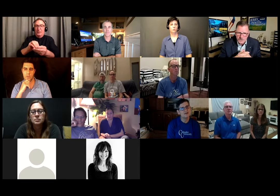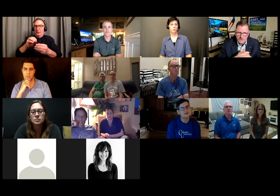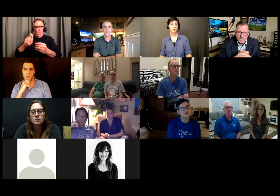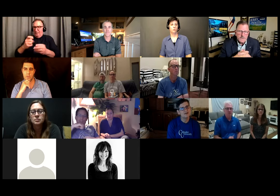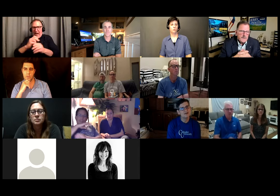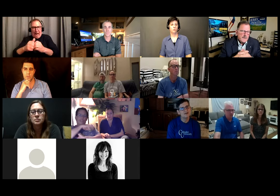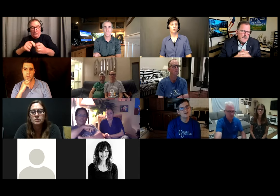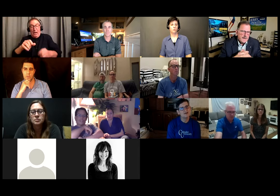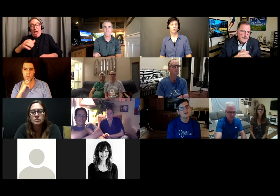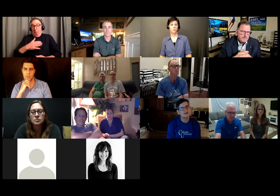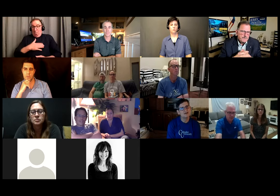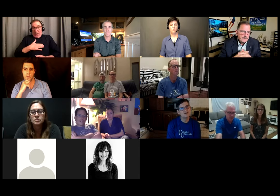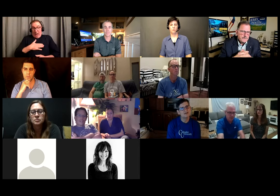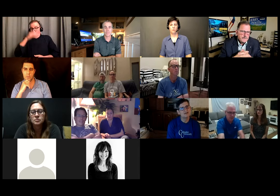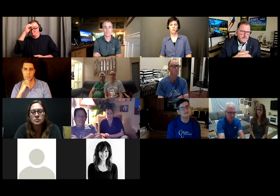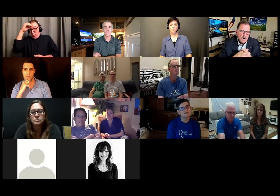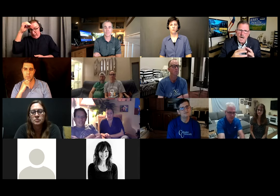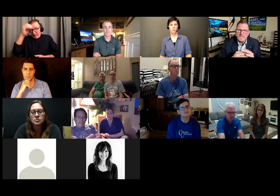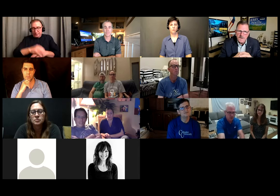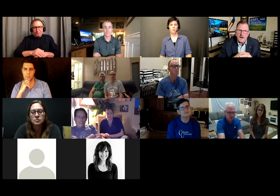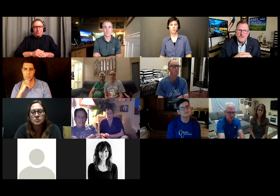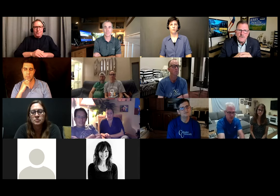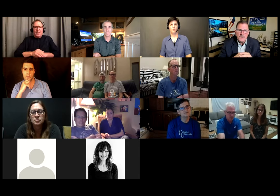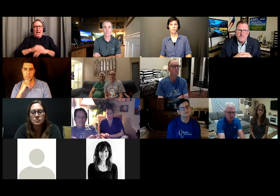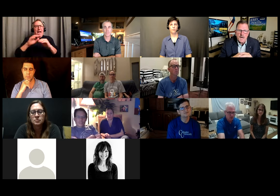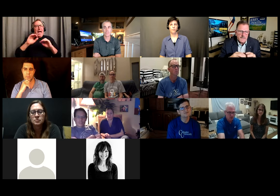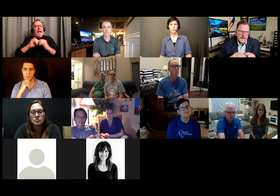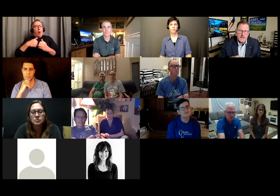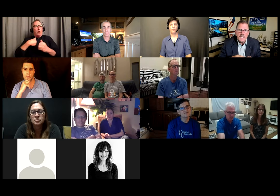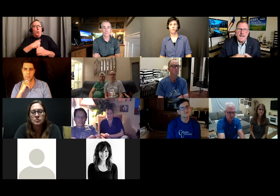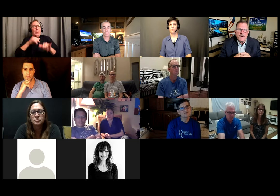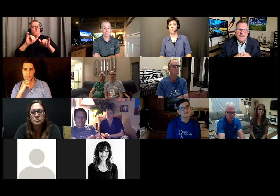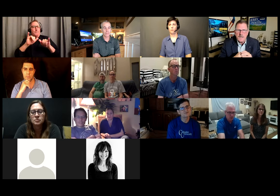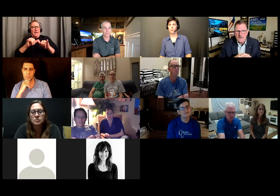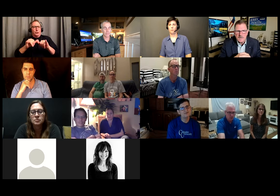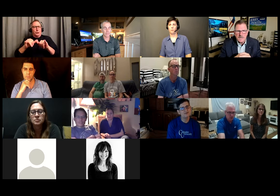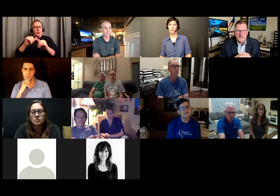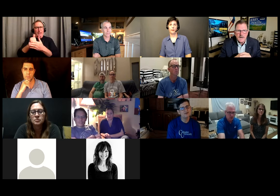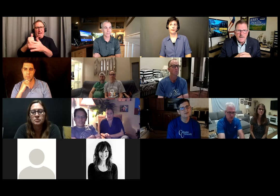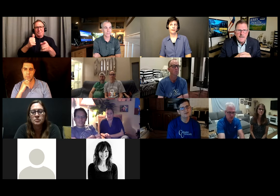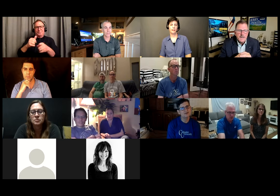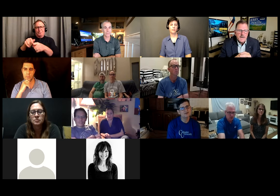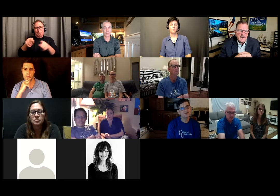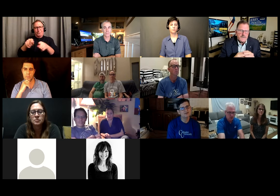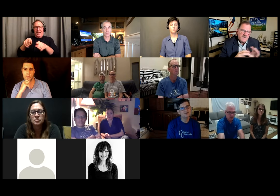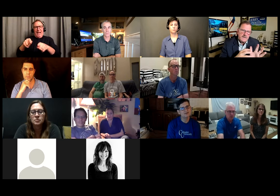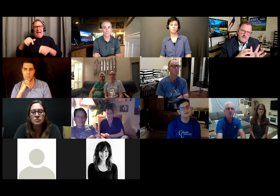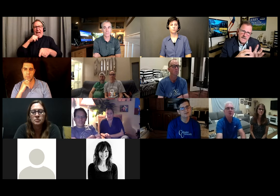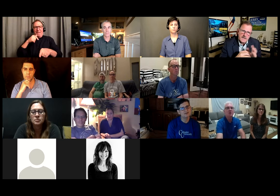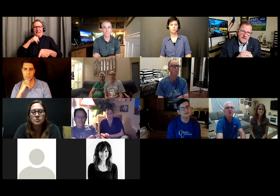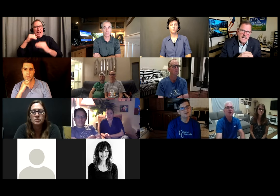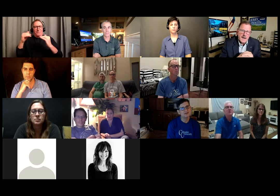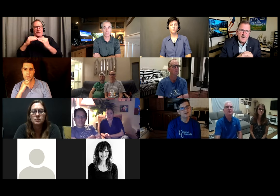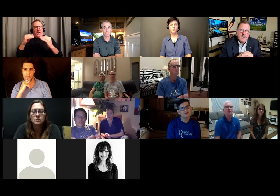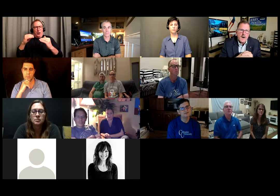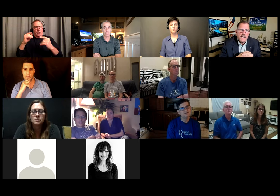metrics used are not fair to not only Alameda County, but Contra Costa County, and have given Santa